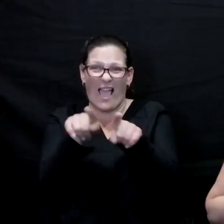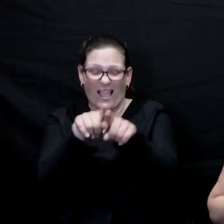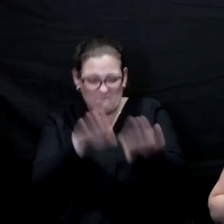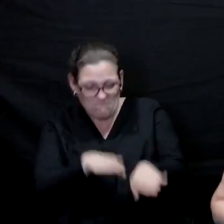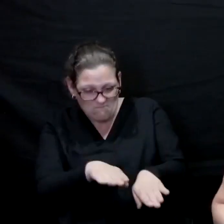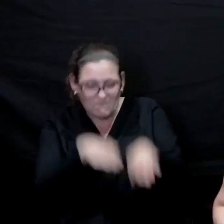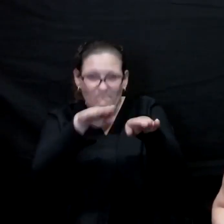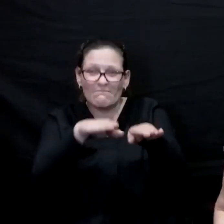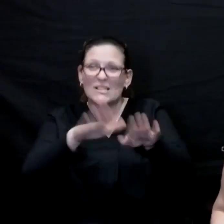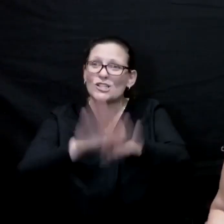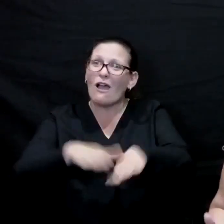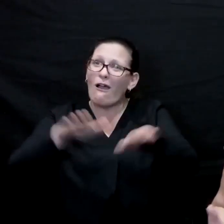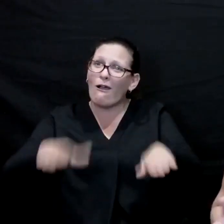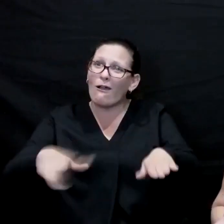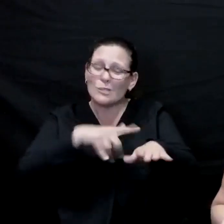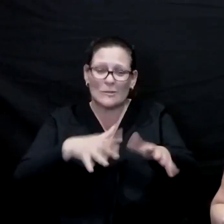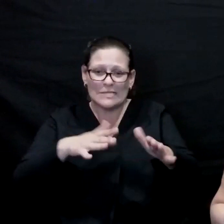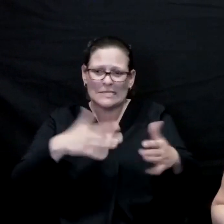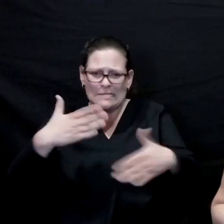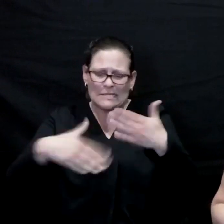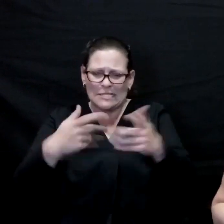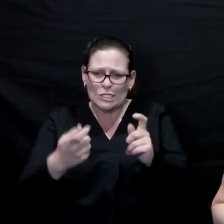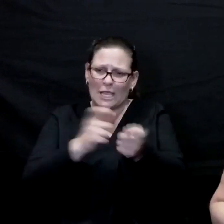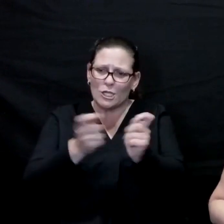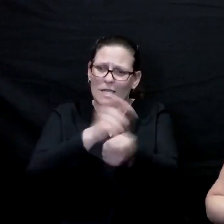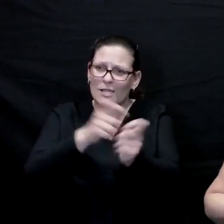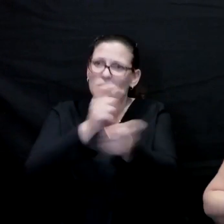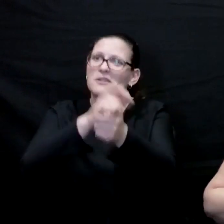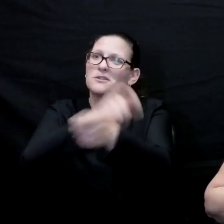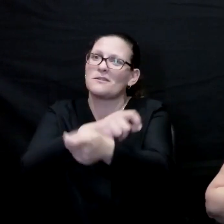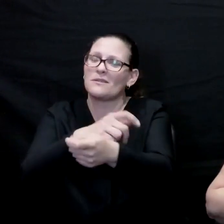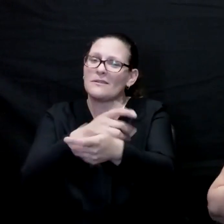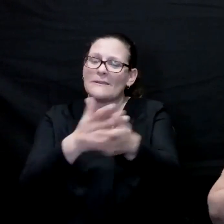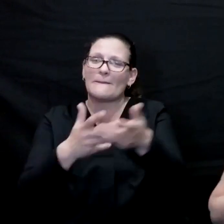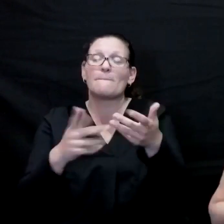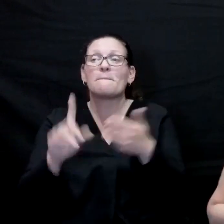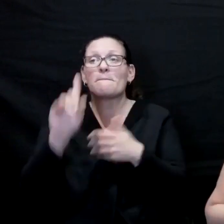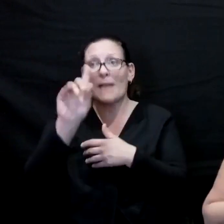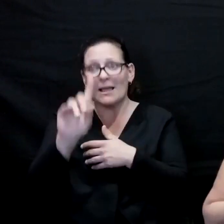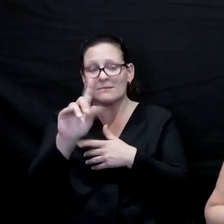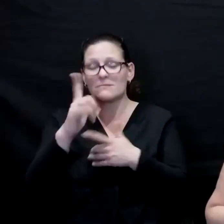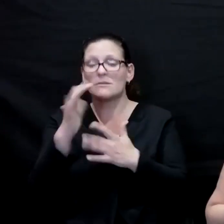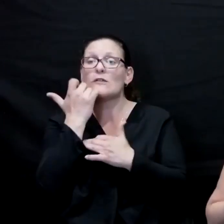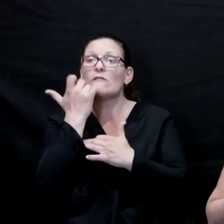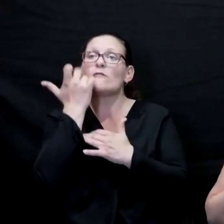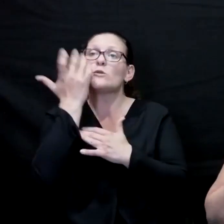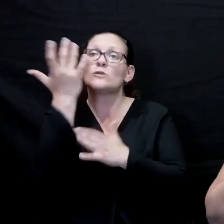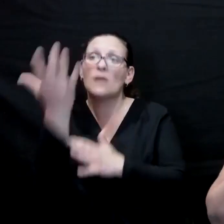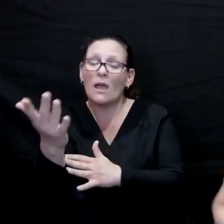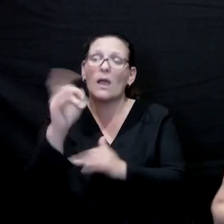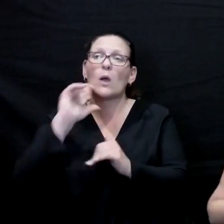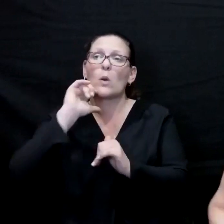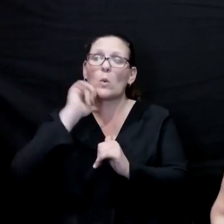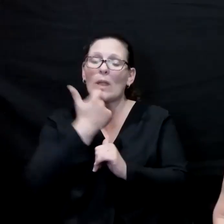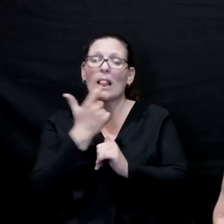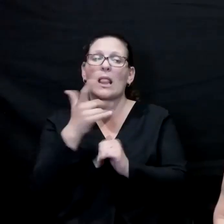things are happening and things are changing. But what you've got to think about is you know, in the future, it will be